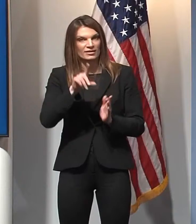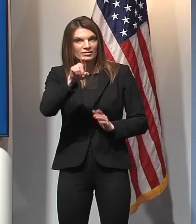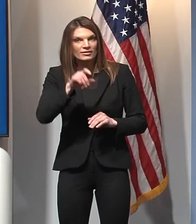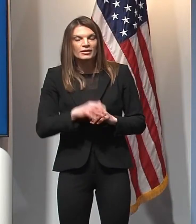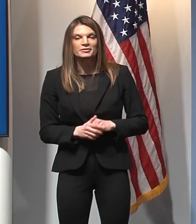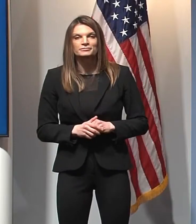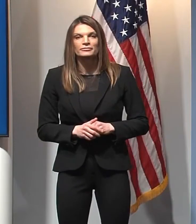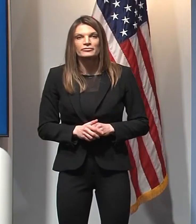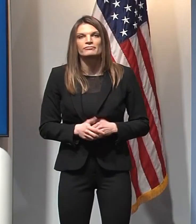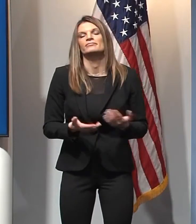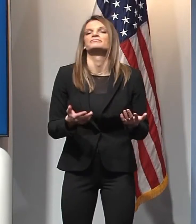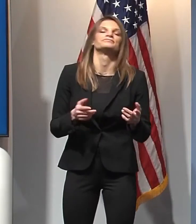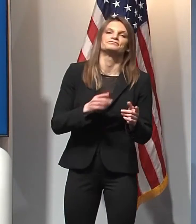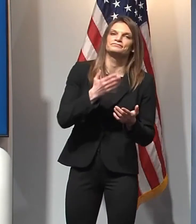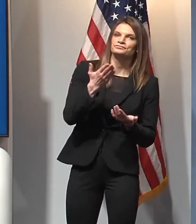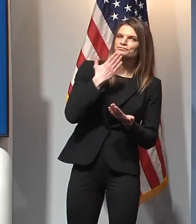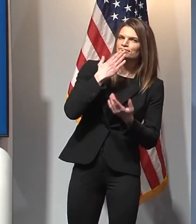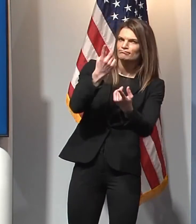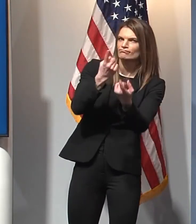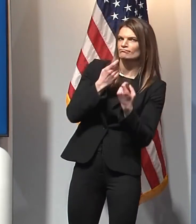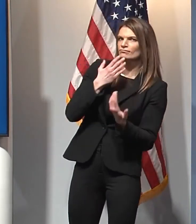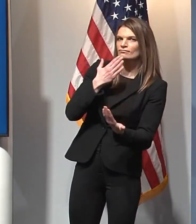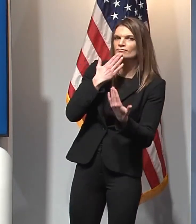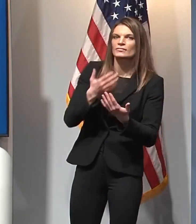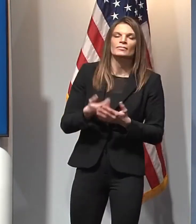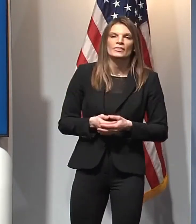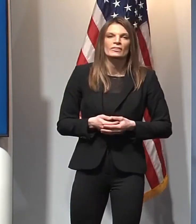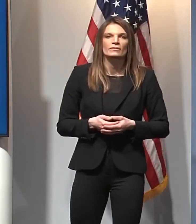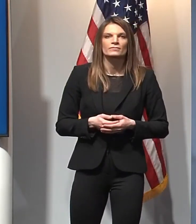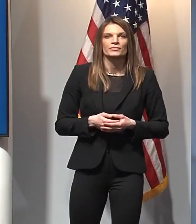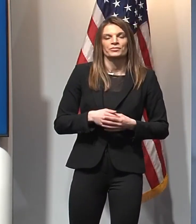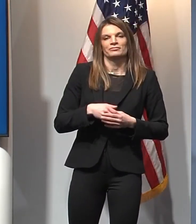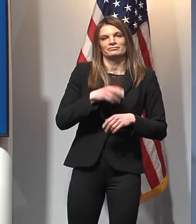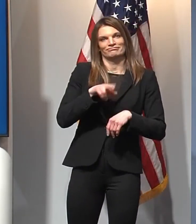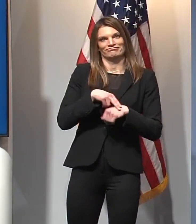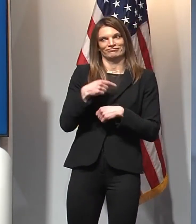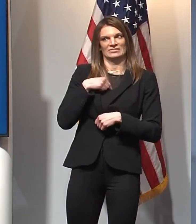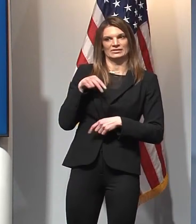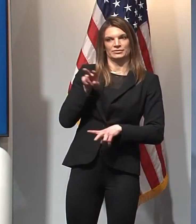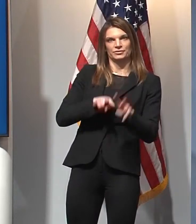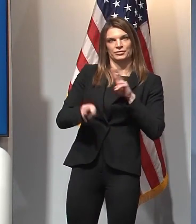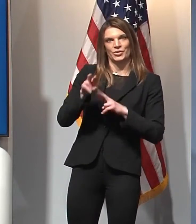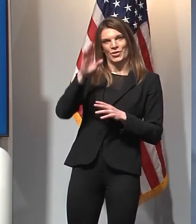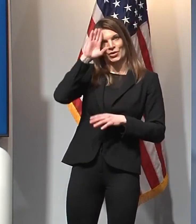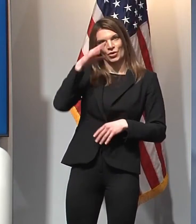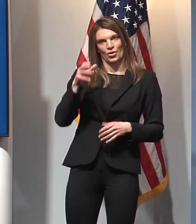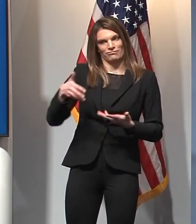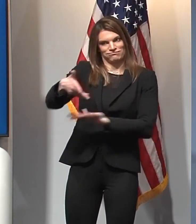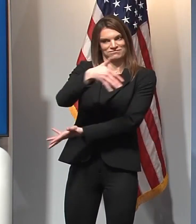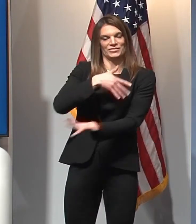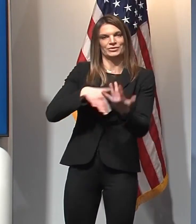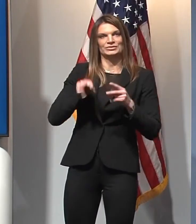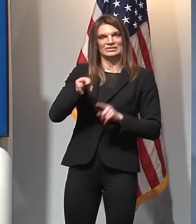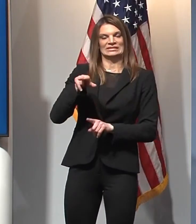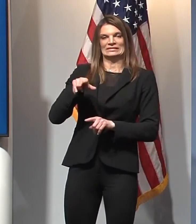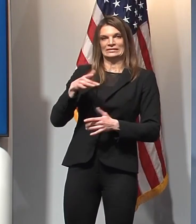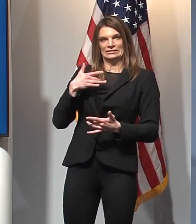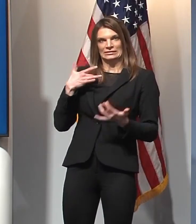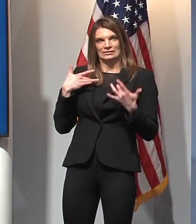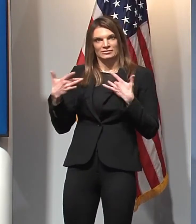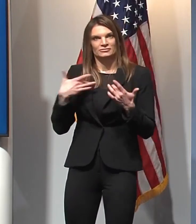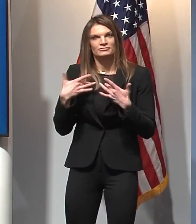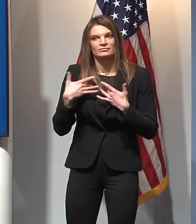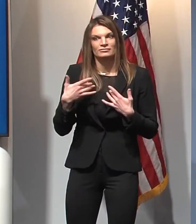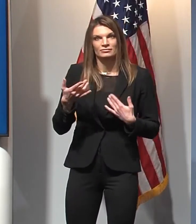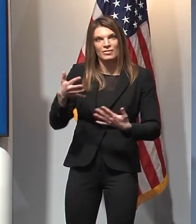mean, we're always concerned when there are events that attract lots of people together, where perhaps masks